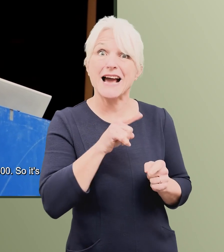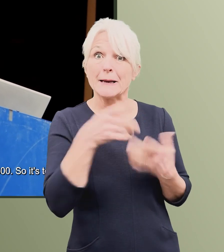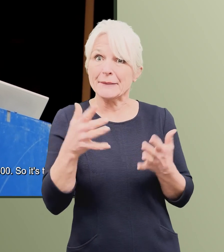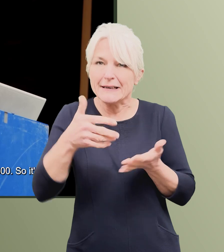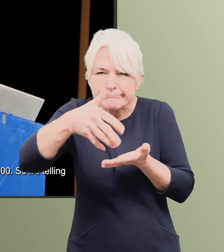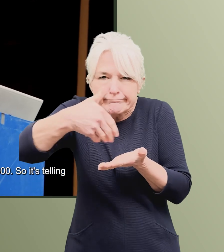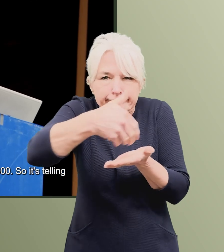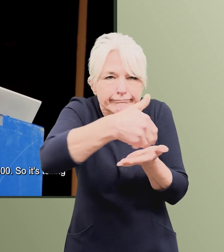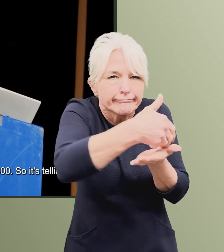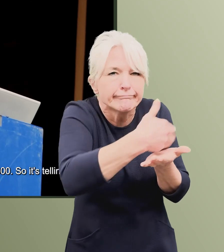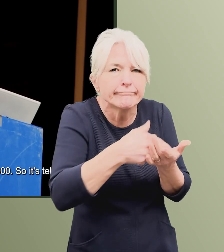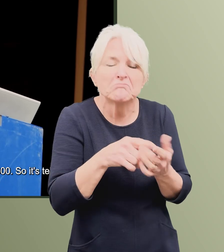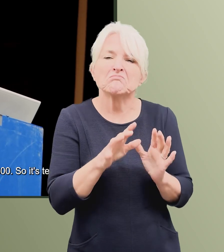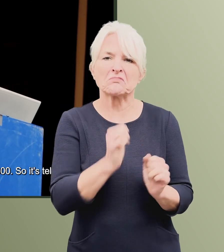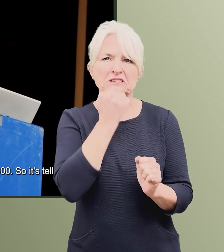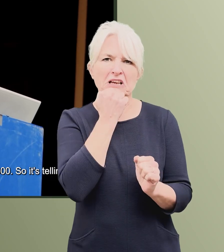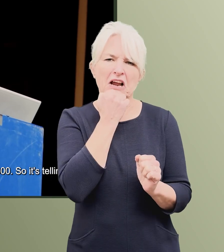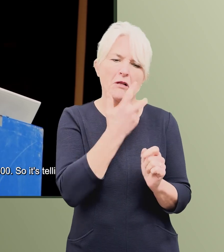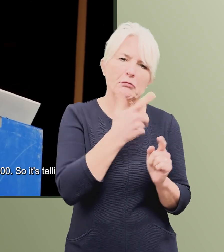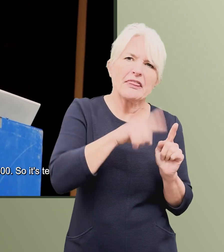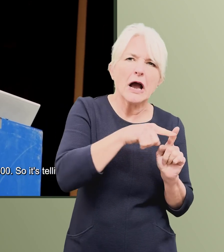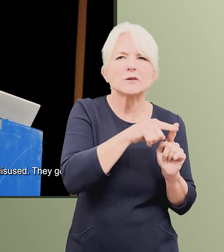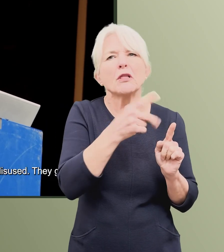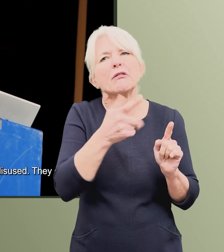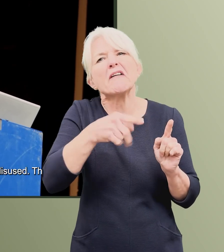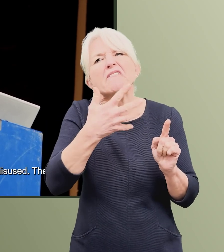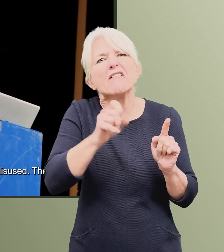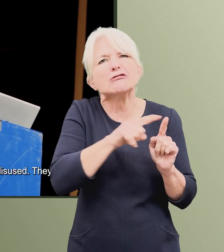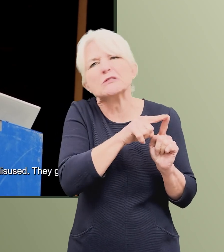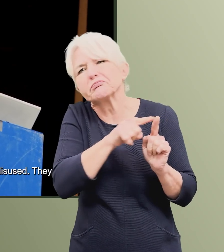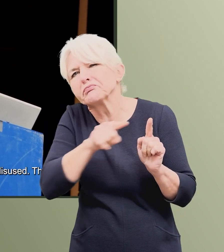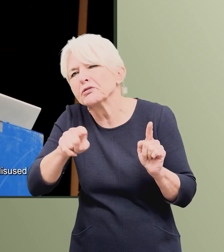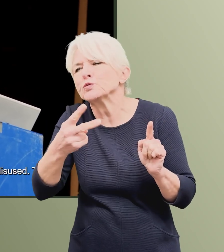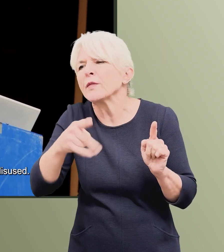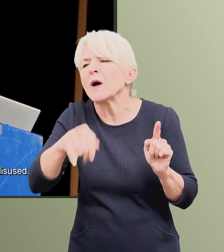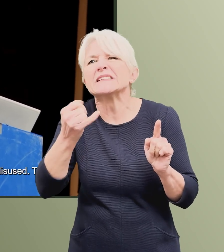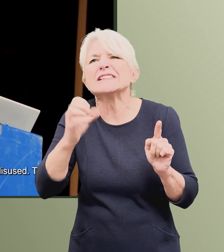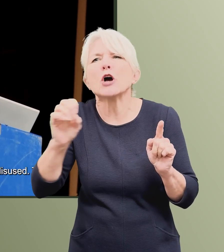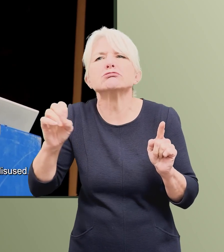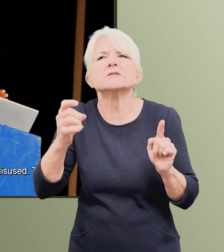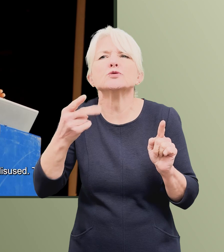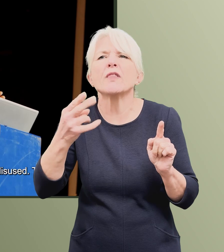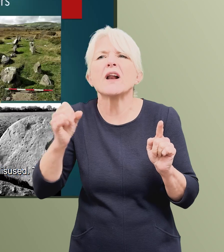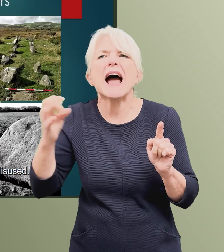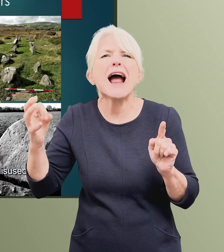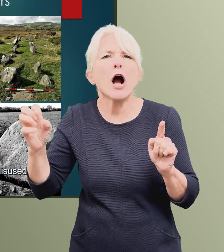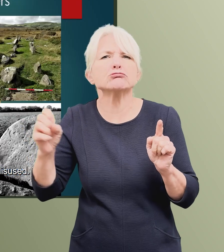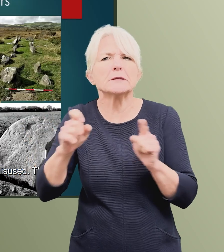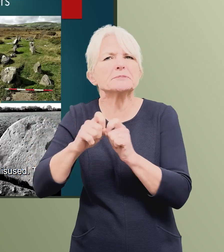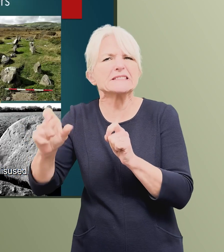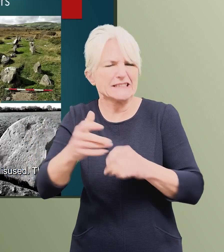2,600, 2,800. So it's telling me that the monuments we're looking at are not just shoved up and